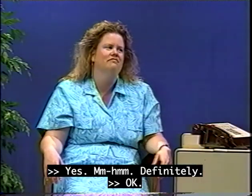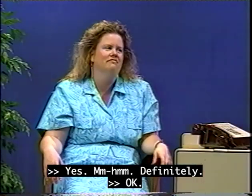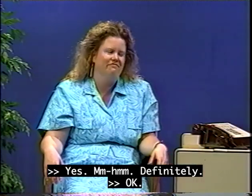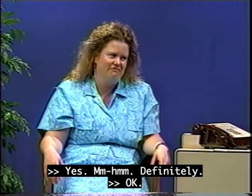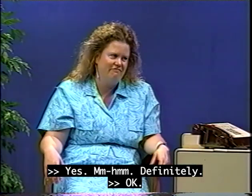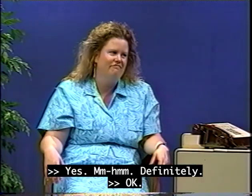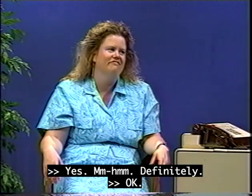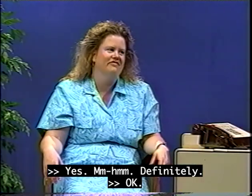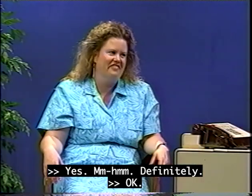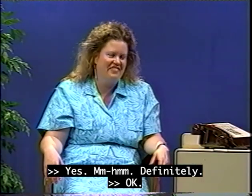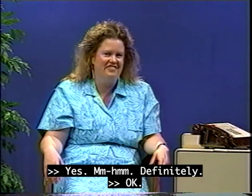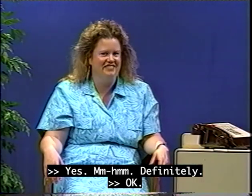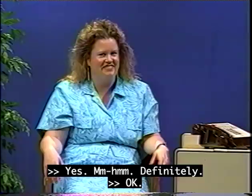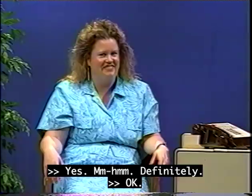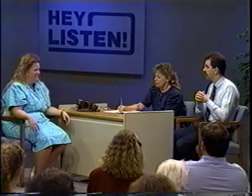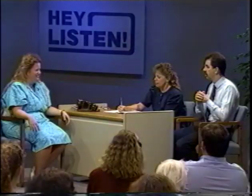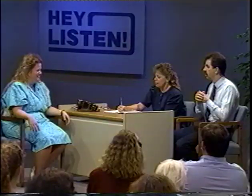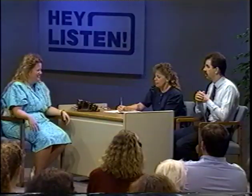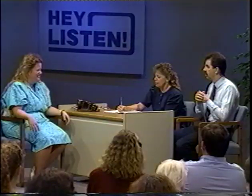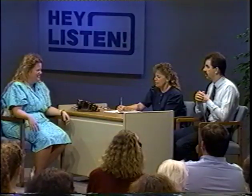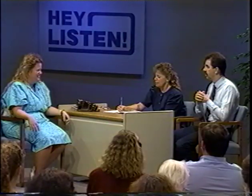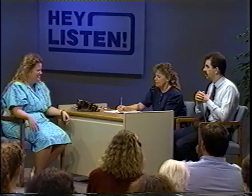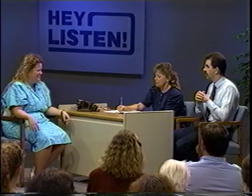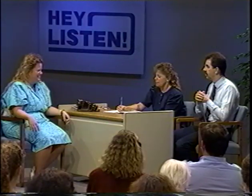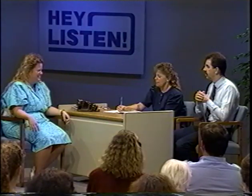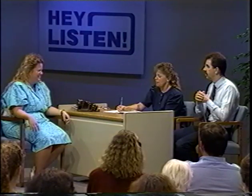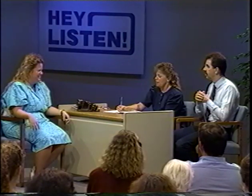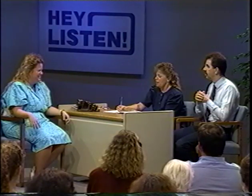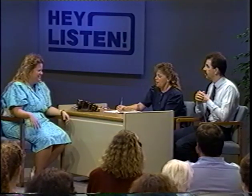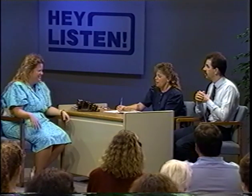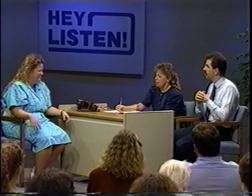Yes. Yes, Mhm. okay. Definitely.